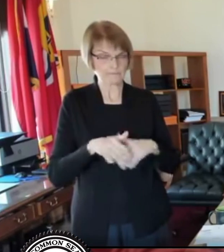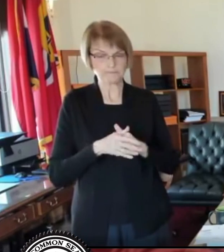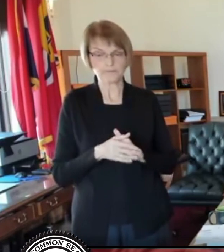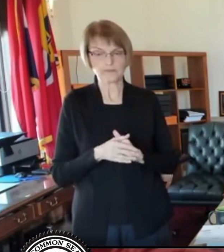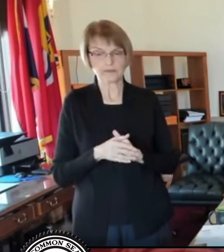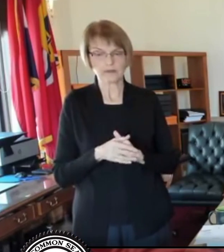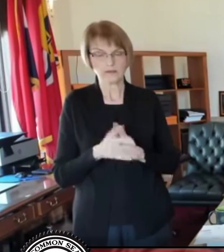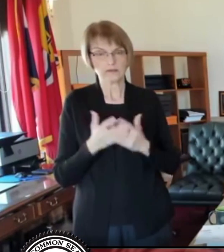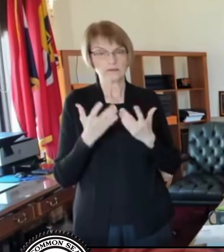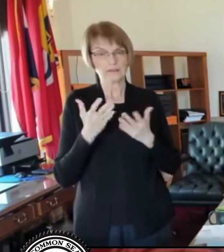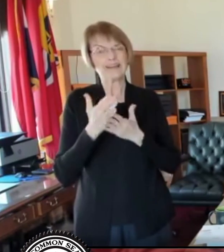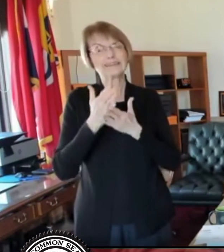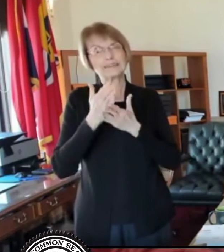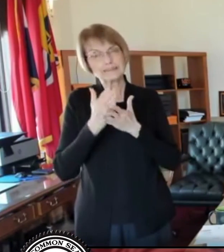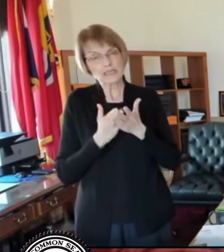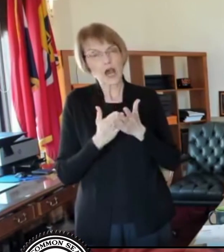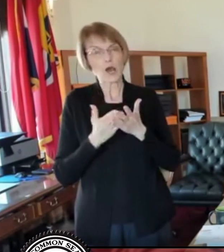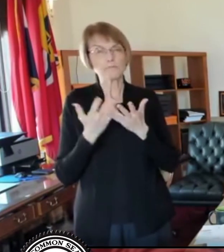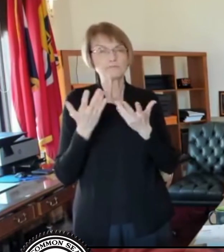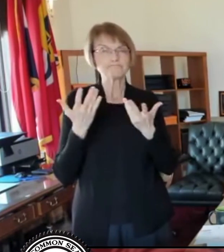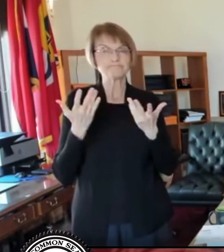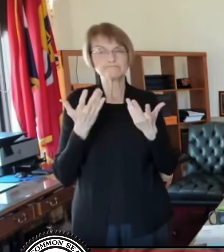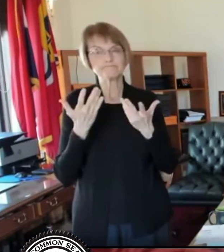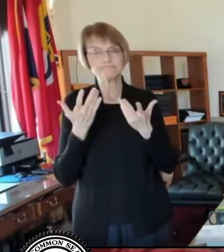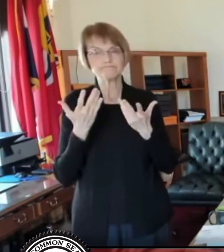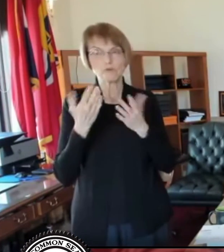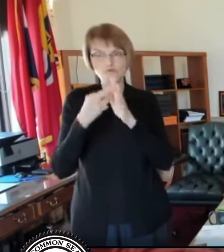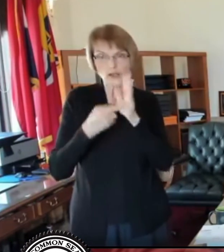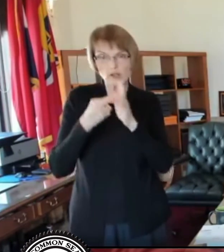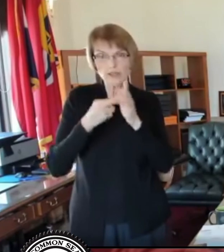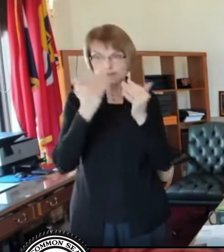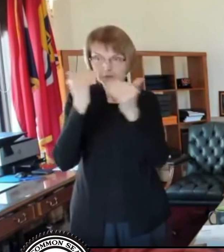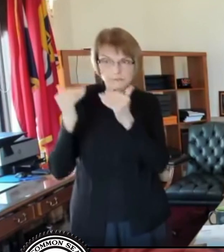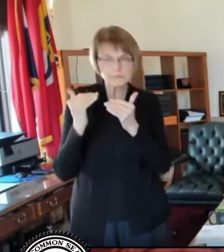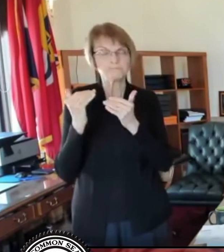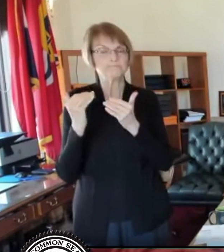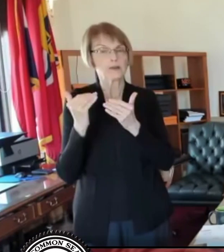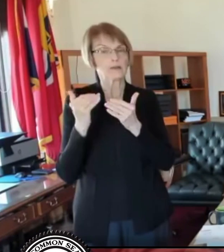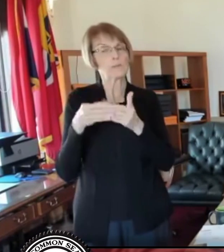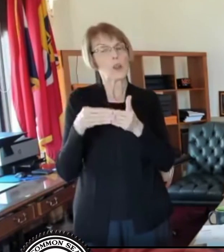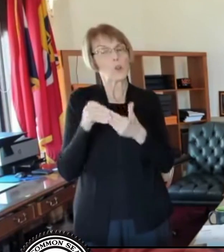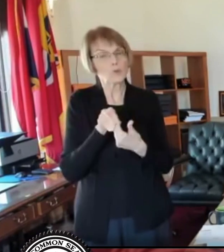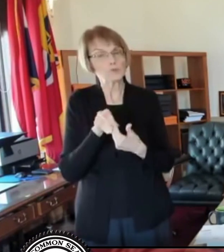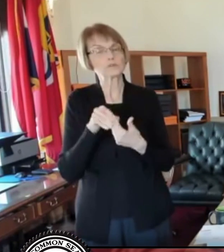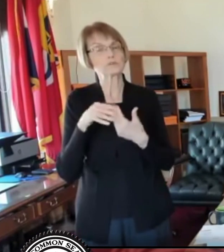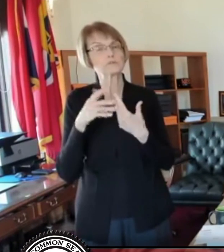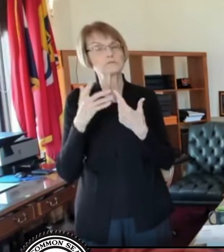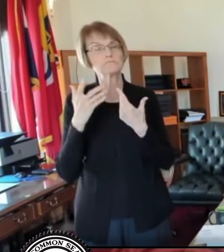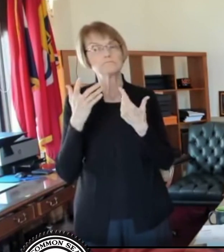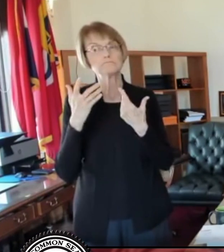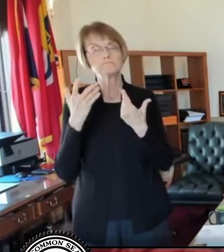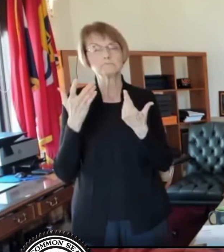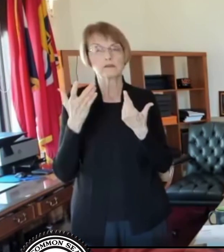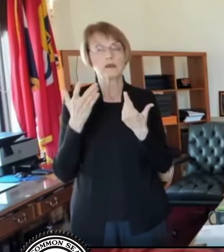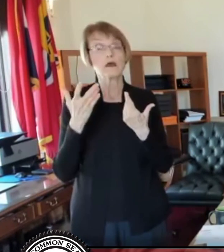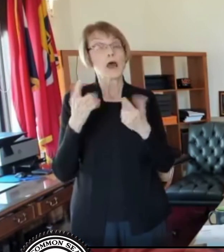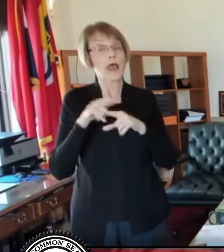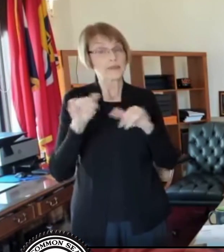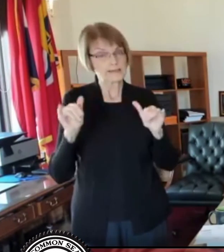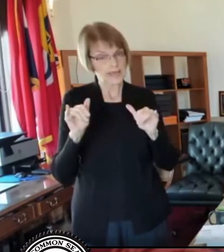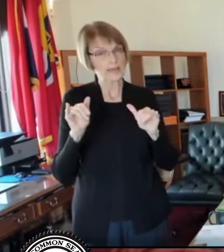are beginning to loosen some of the regulation here. while still being cautious and mindful